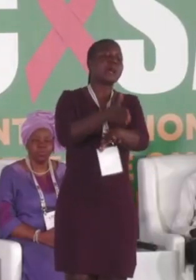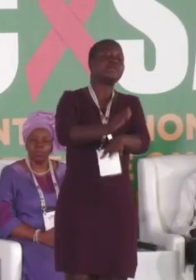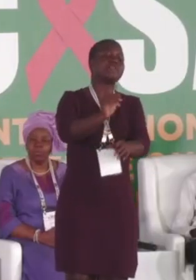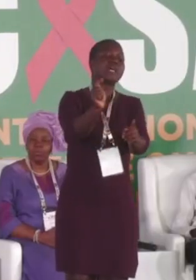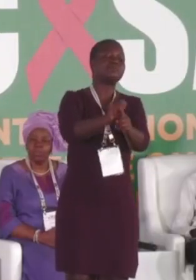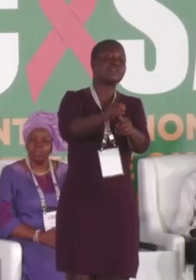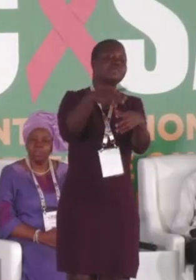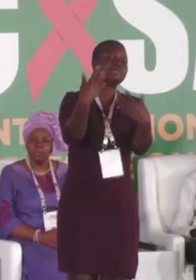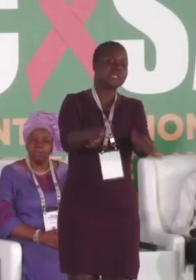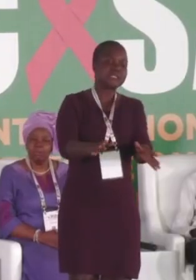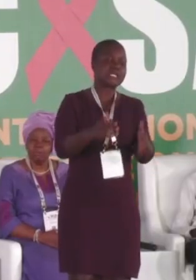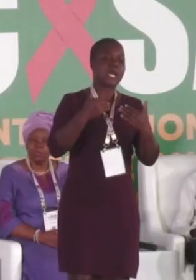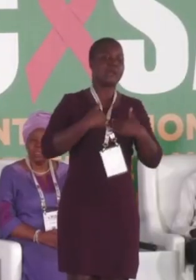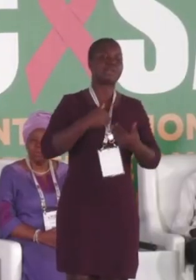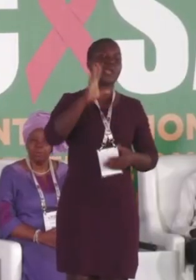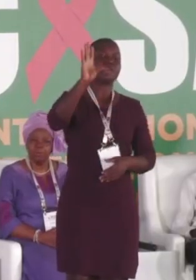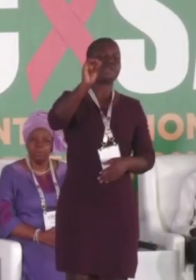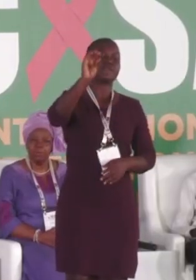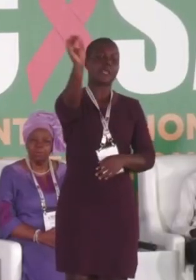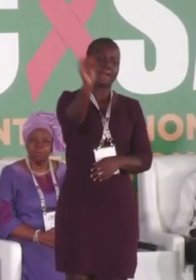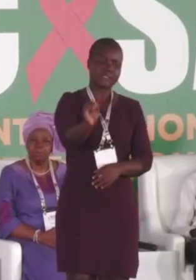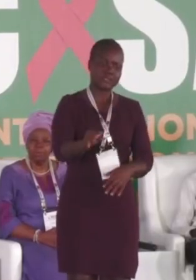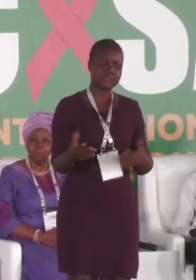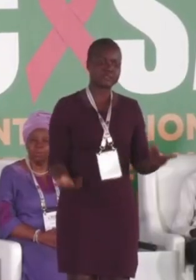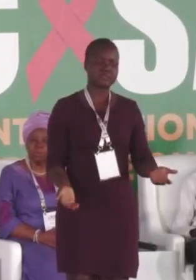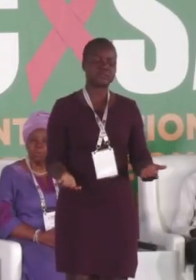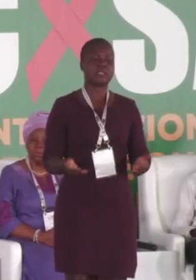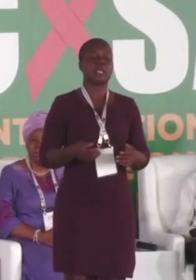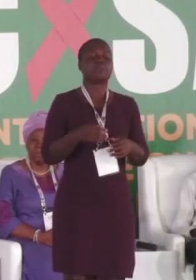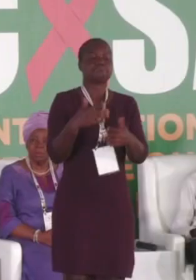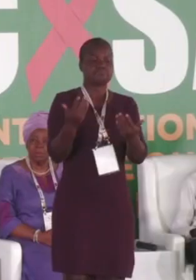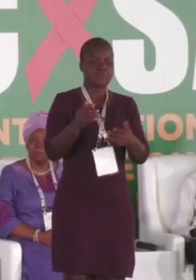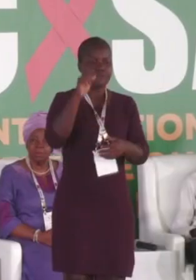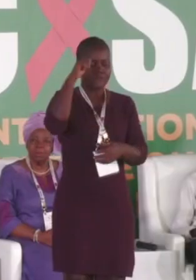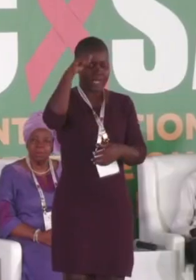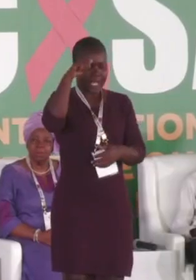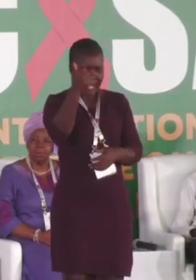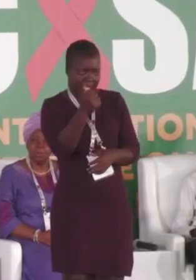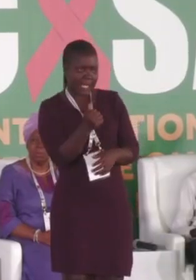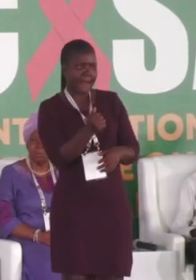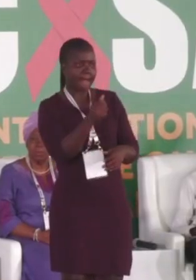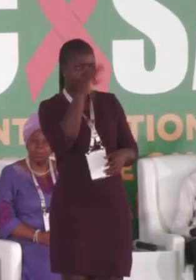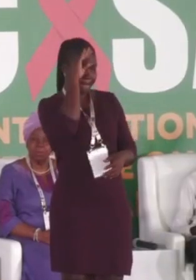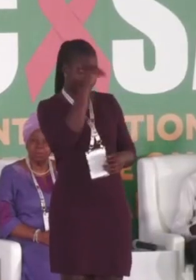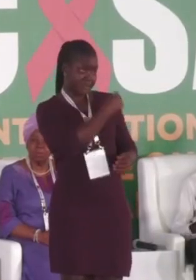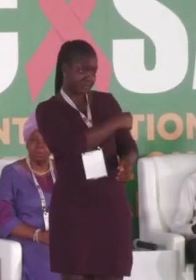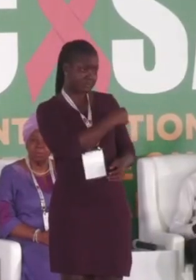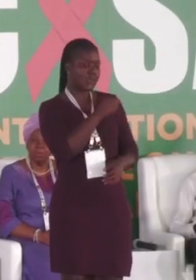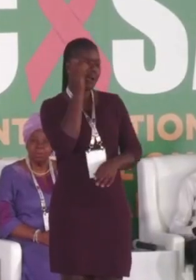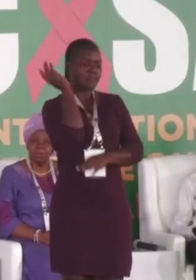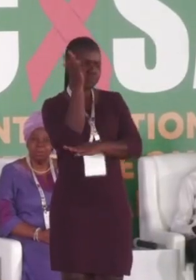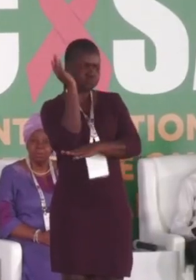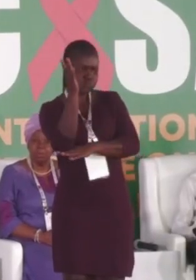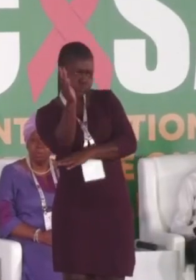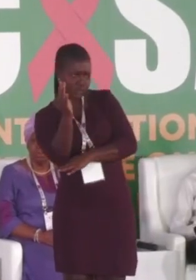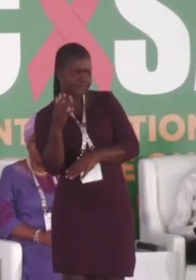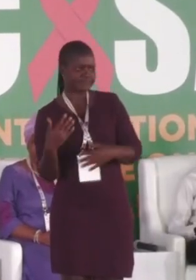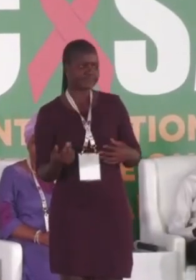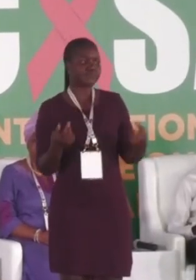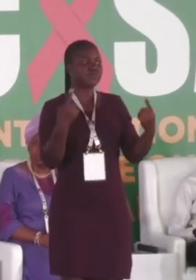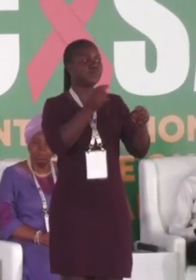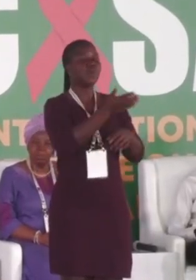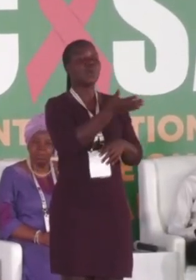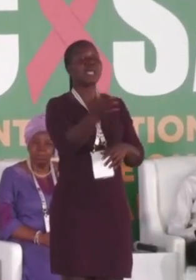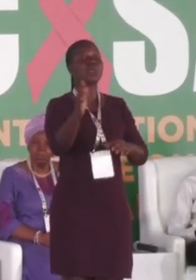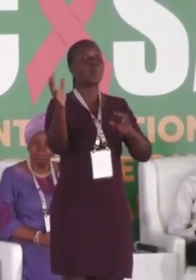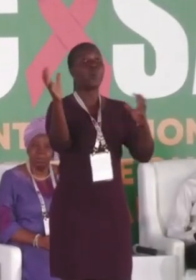to know that. And for the other gentleman that spoke, when there is